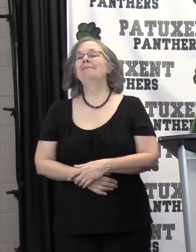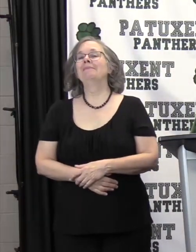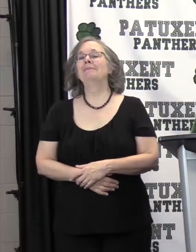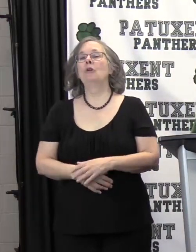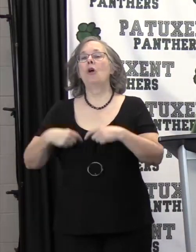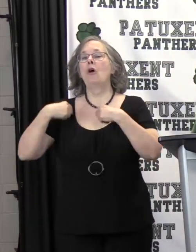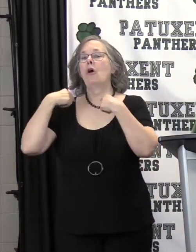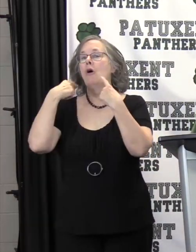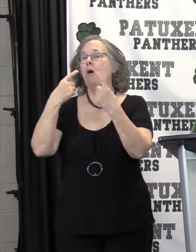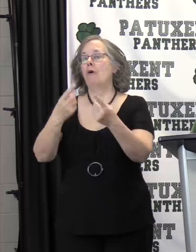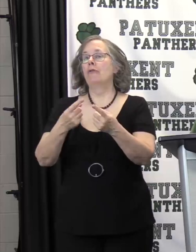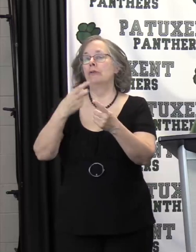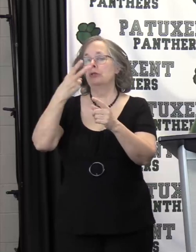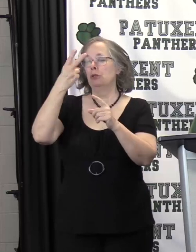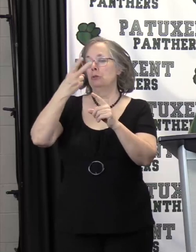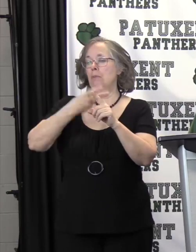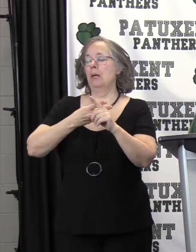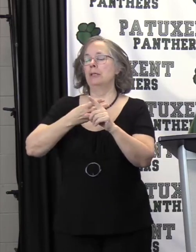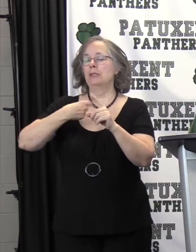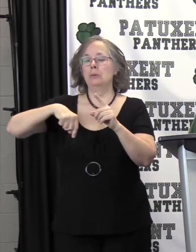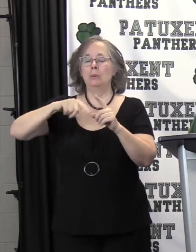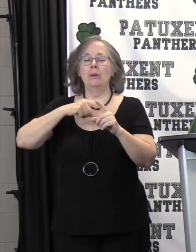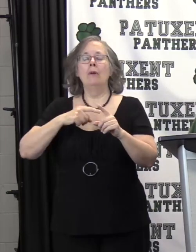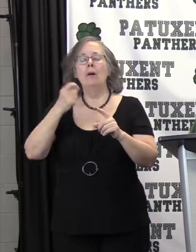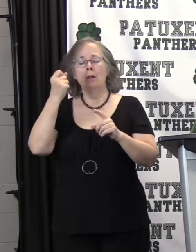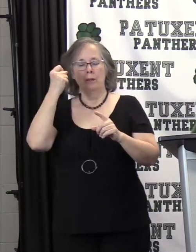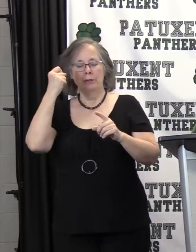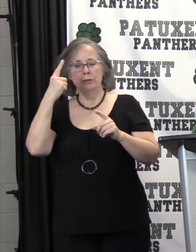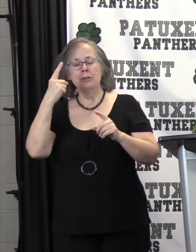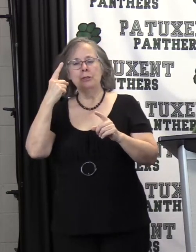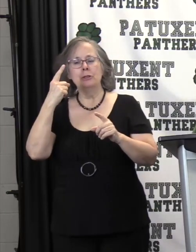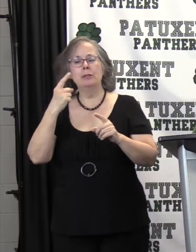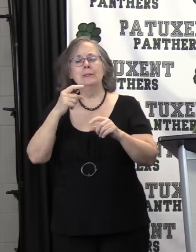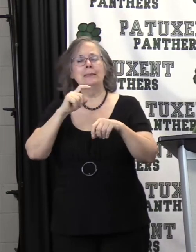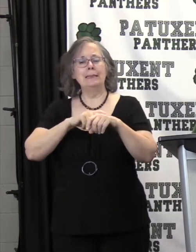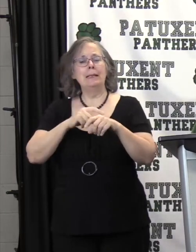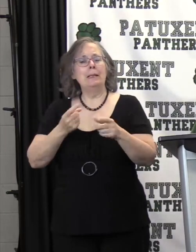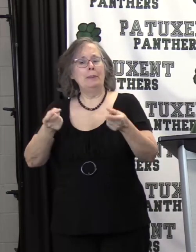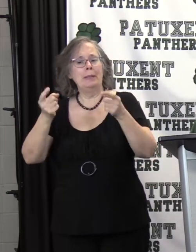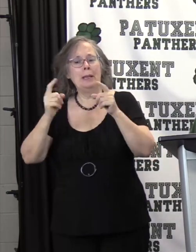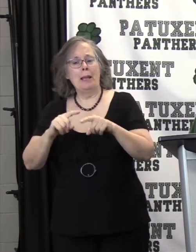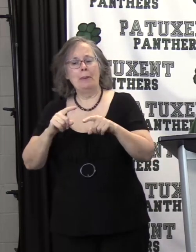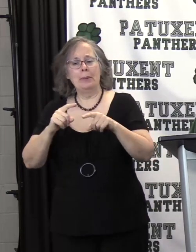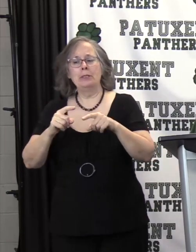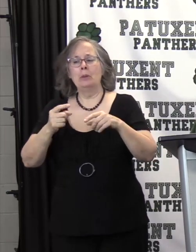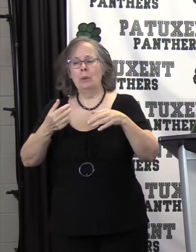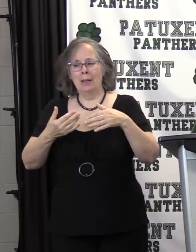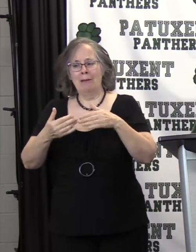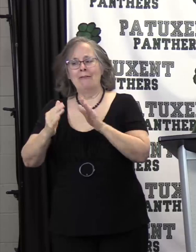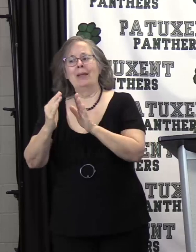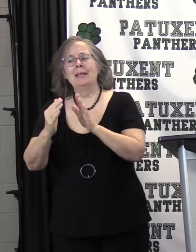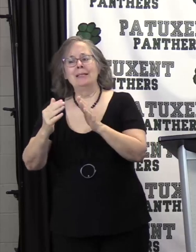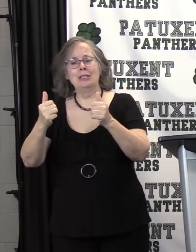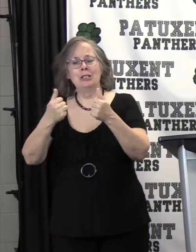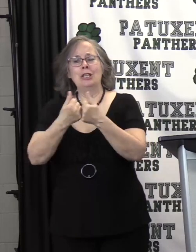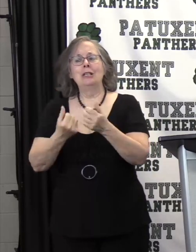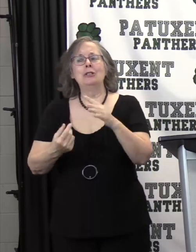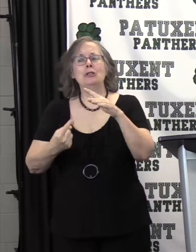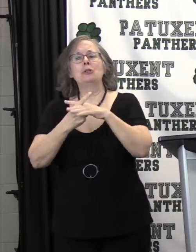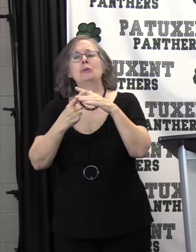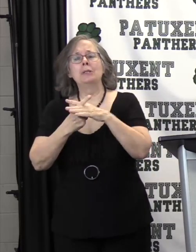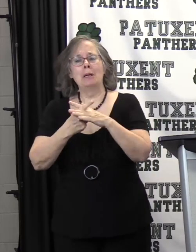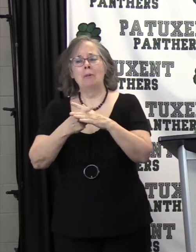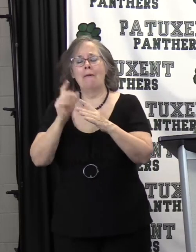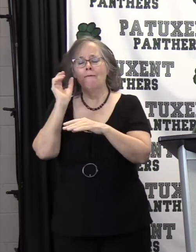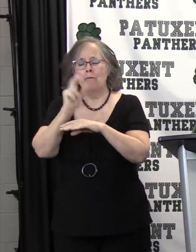Over the course of the past 2 months, we have all realized there's a time in our lives where we will come to a crossroads, where we are forced